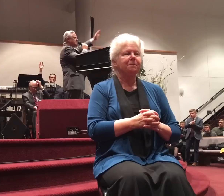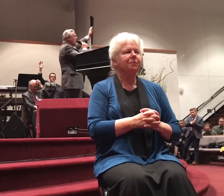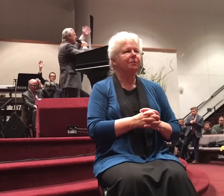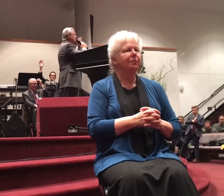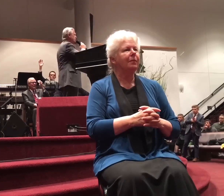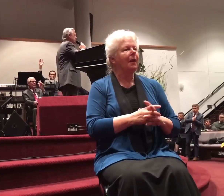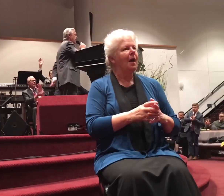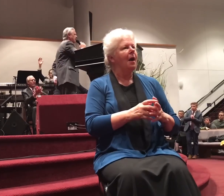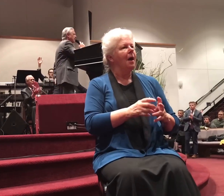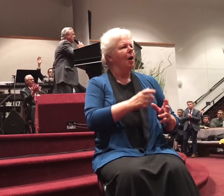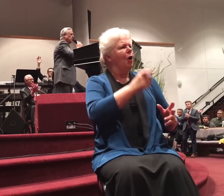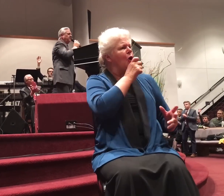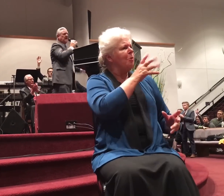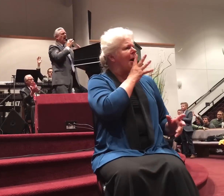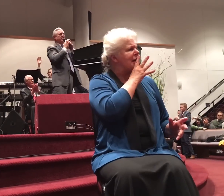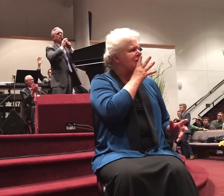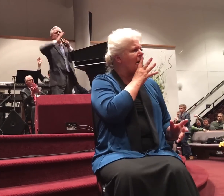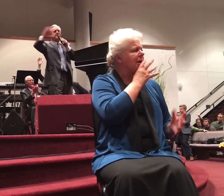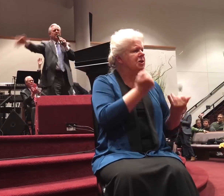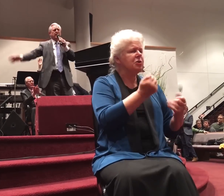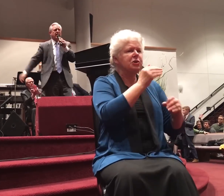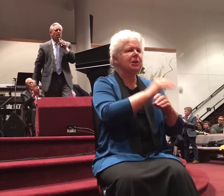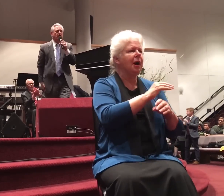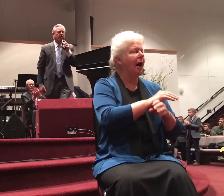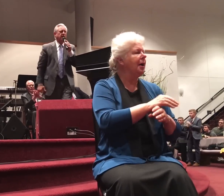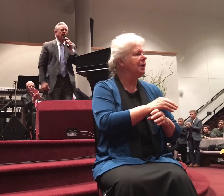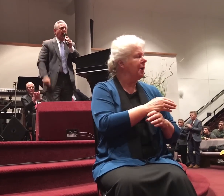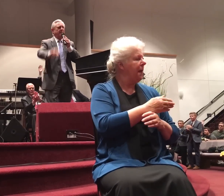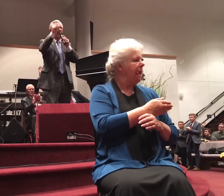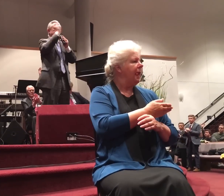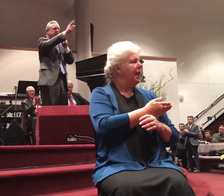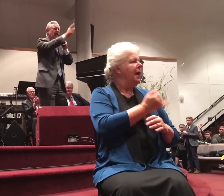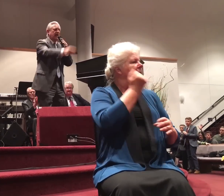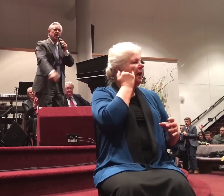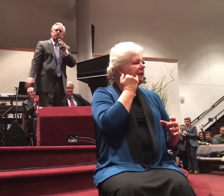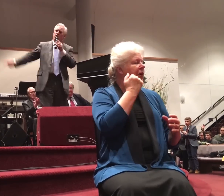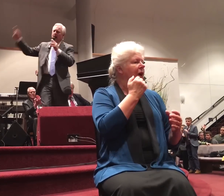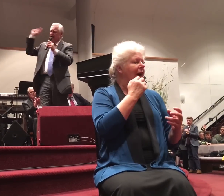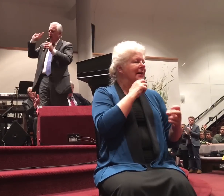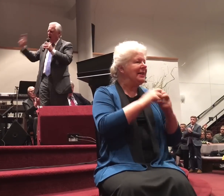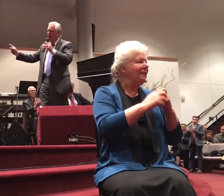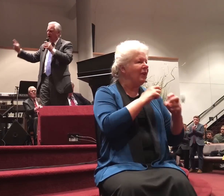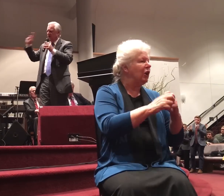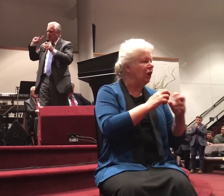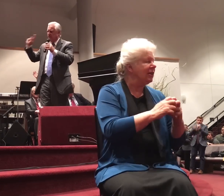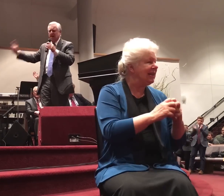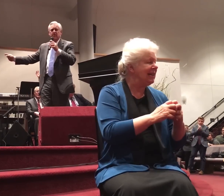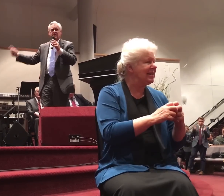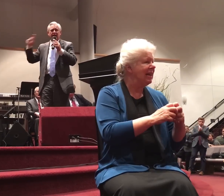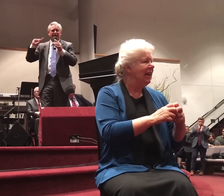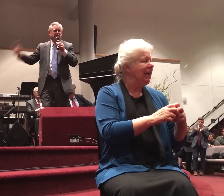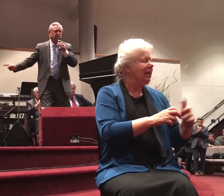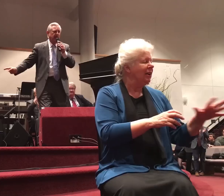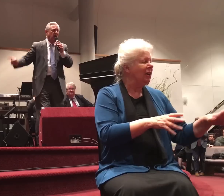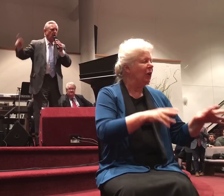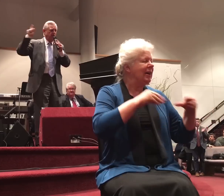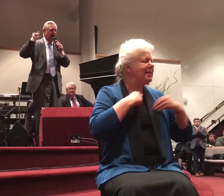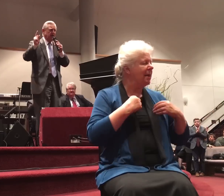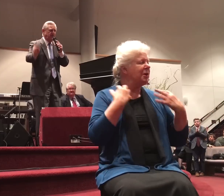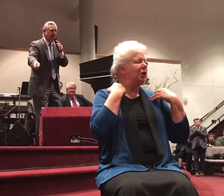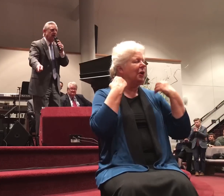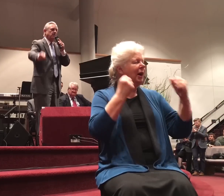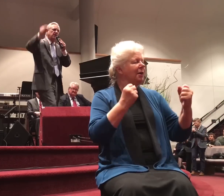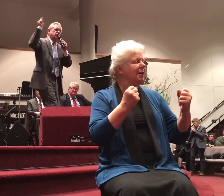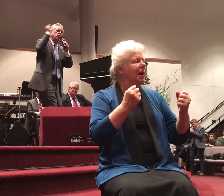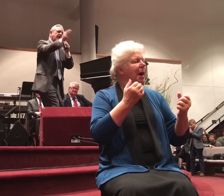Who am I talking to tonight? You thought you would never get over it. I'm here to say, you might always remember that incident or